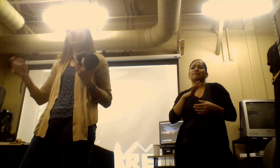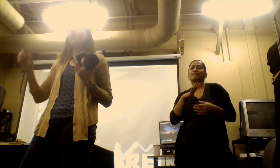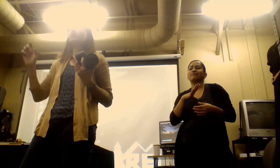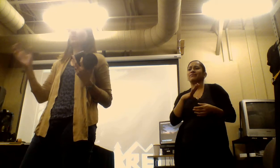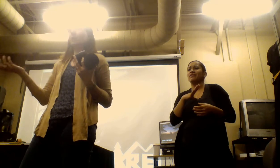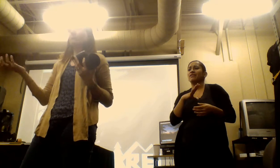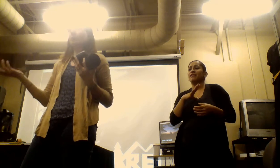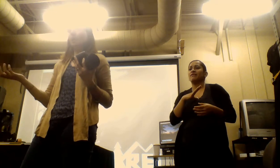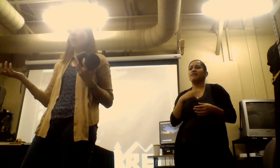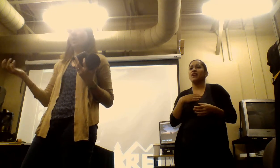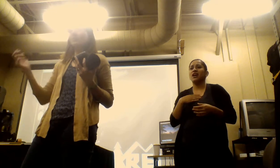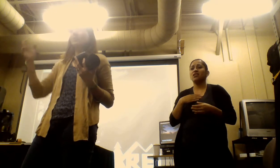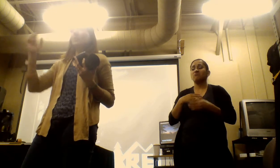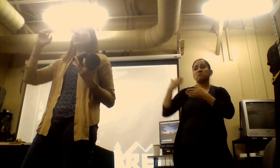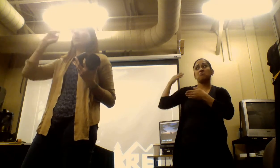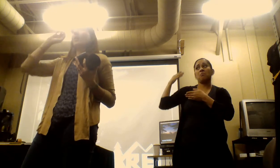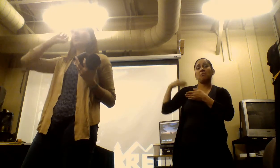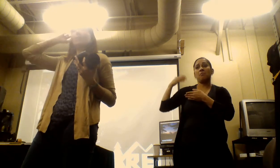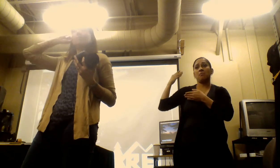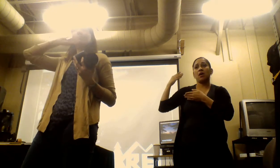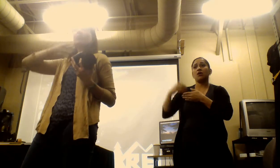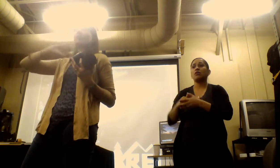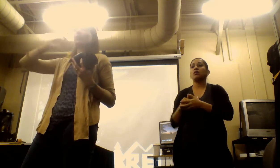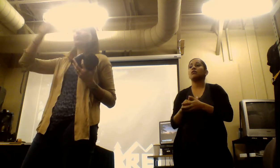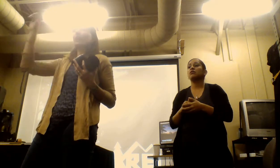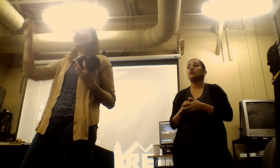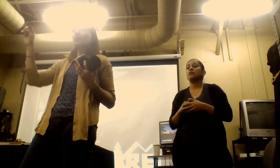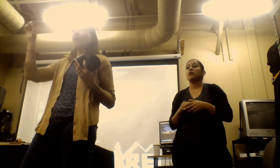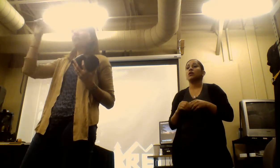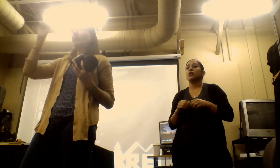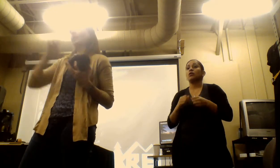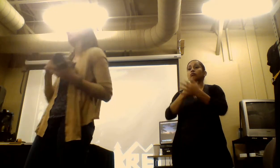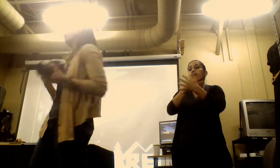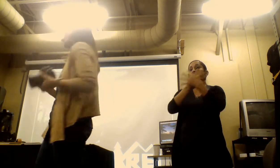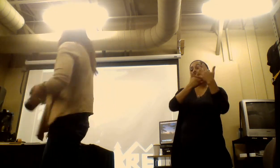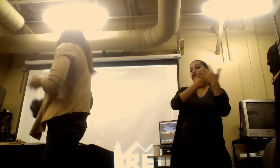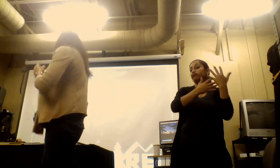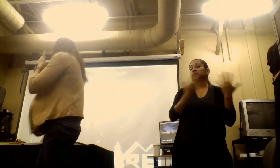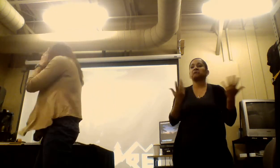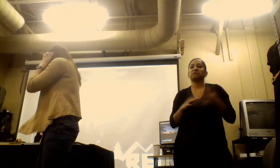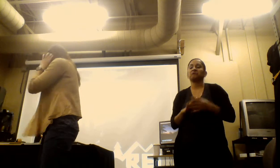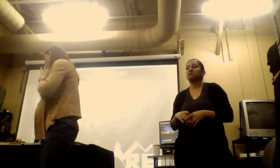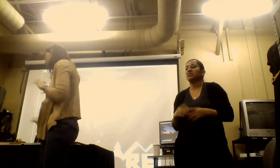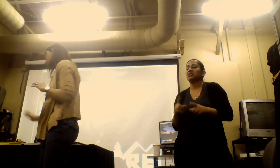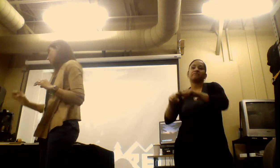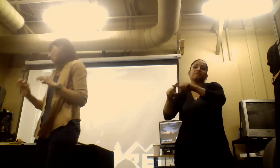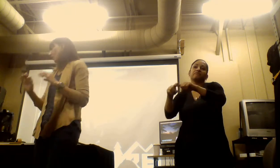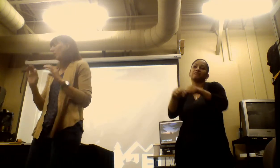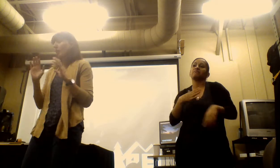out. Sometimes you're not. If you're okay with having, I mean, imagine